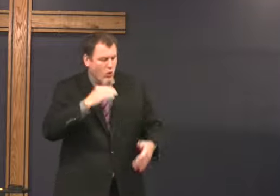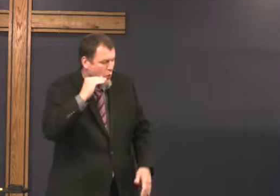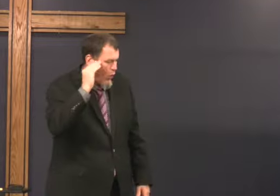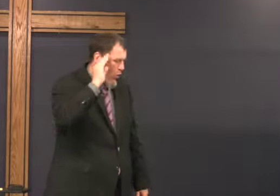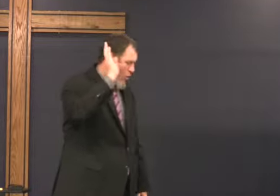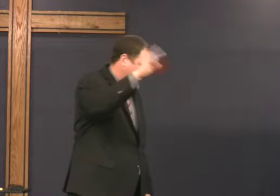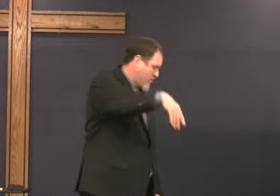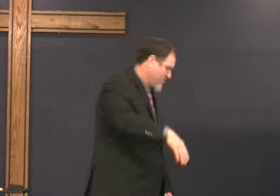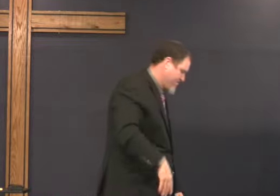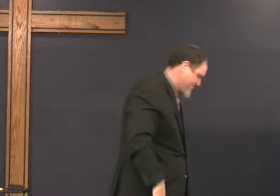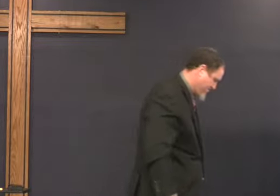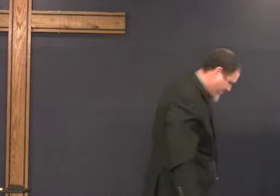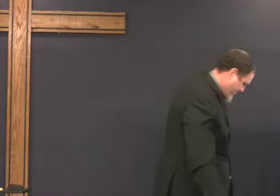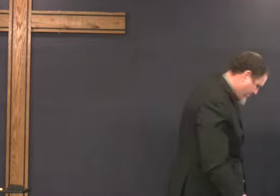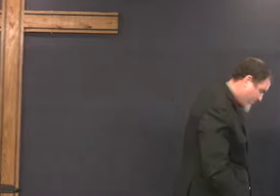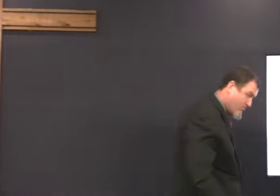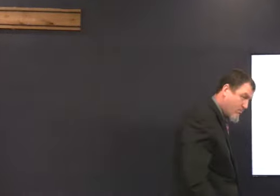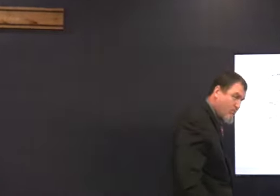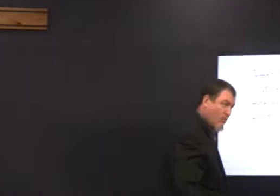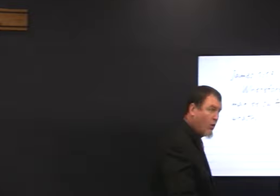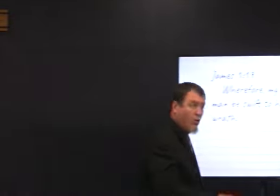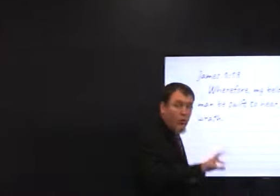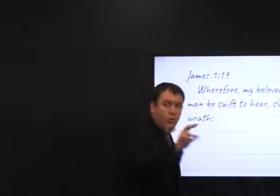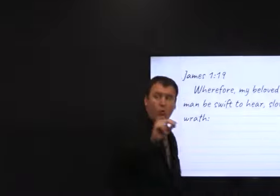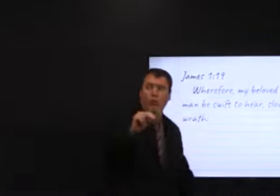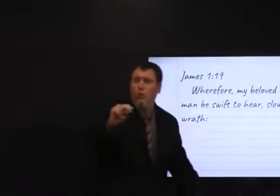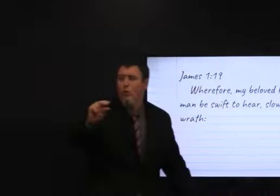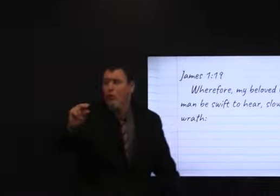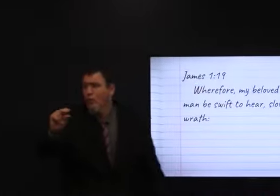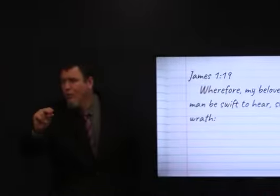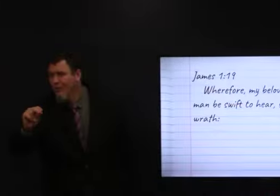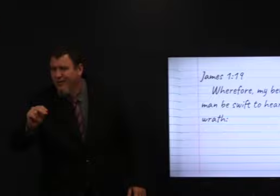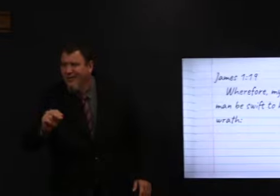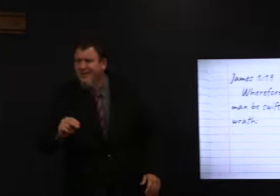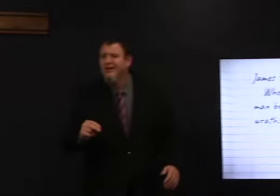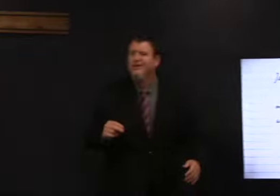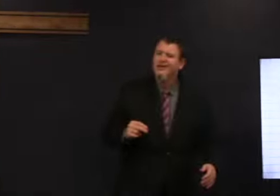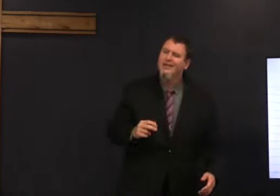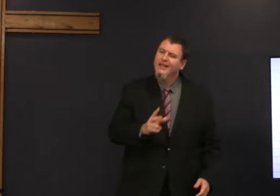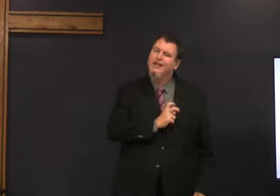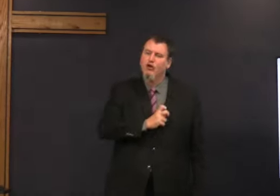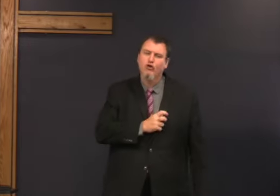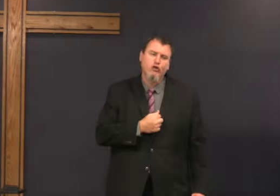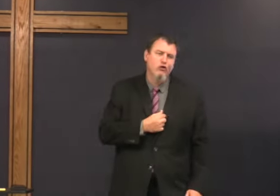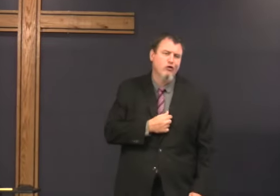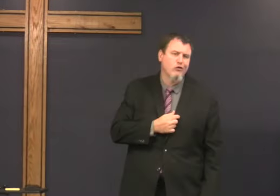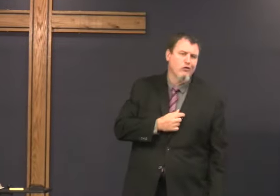The verse doesn't apply to us. Let's go home. We're finished. No, that's not what it means.